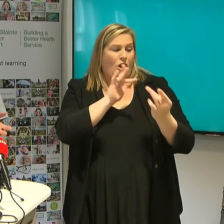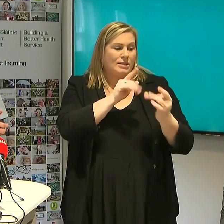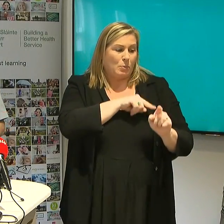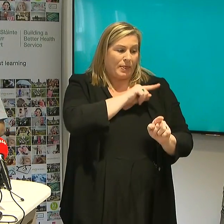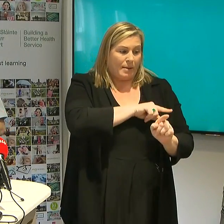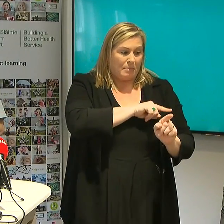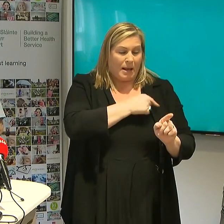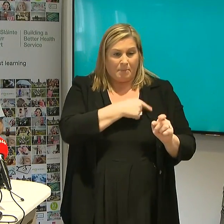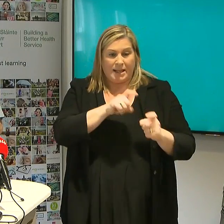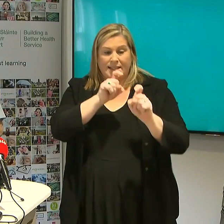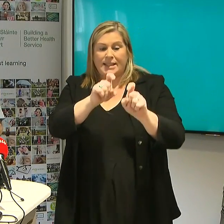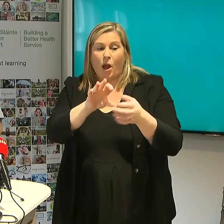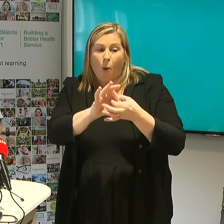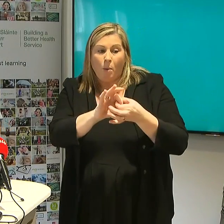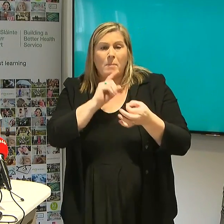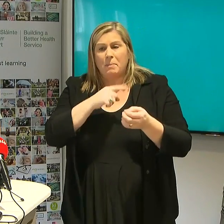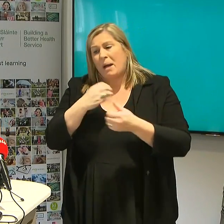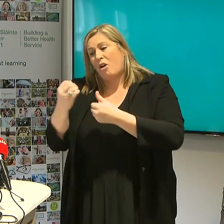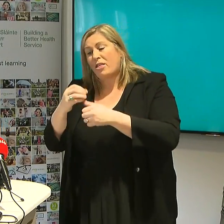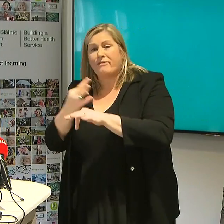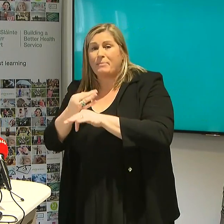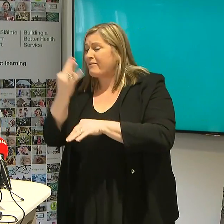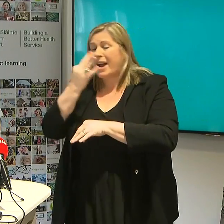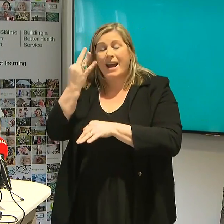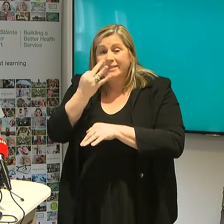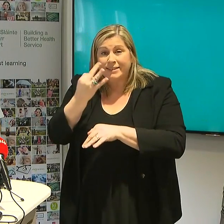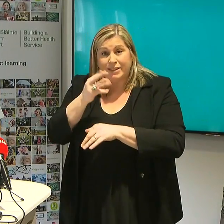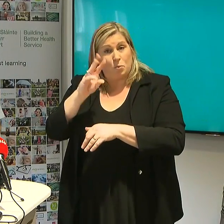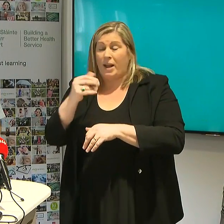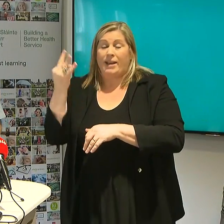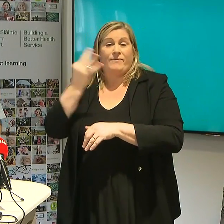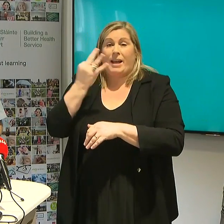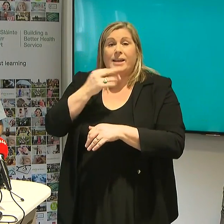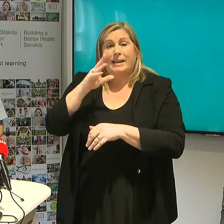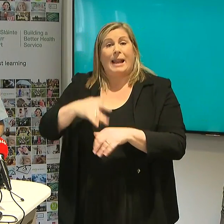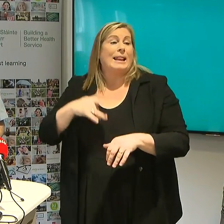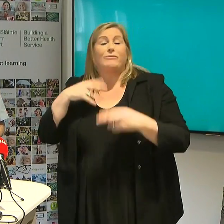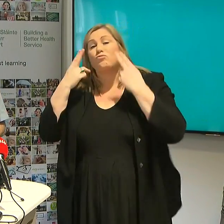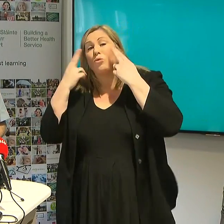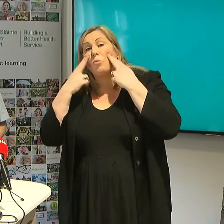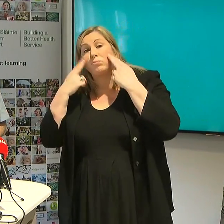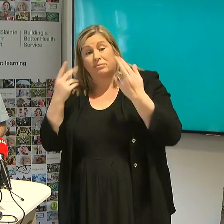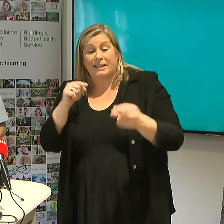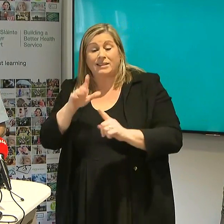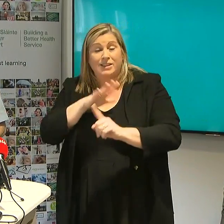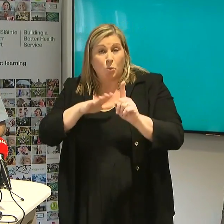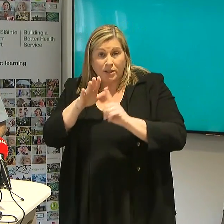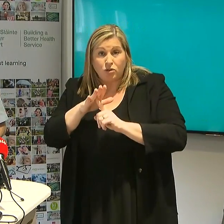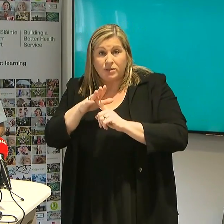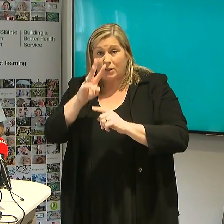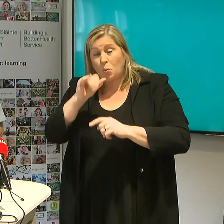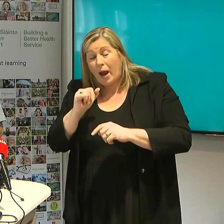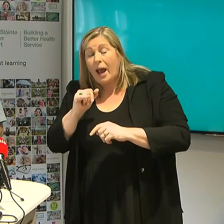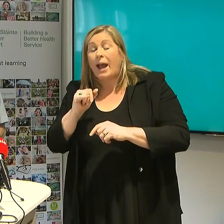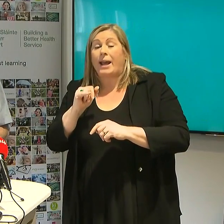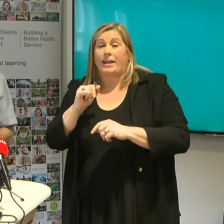virus outside is so low that our advice is that it's reasonable for you to live your life as normal in that setting. So that's the